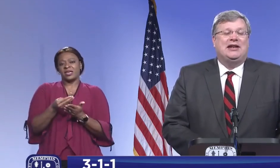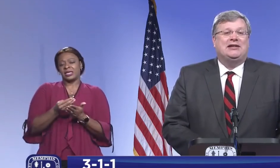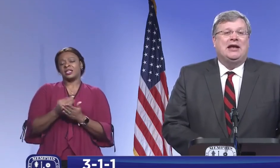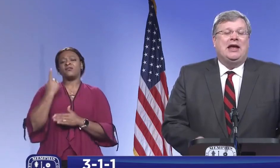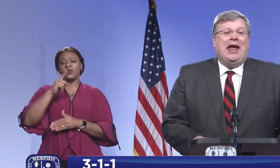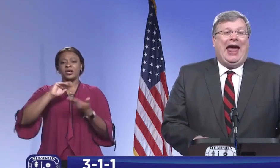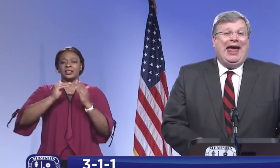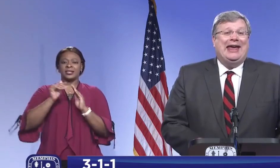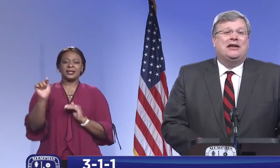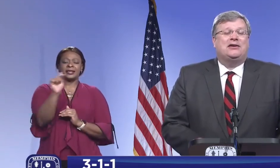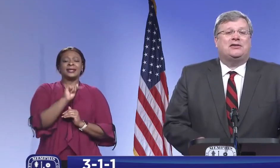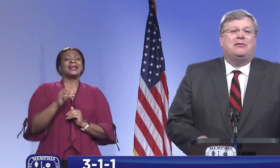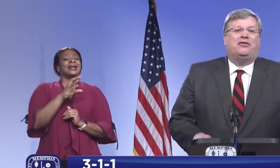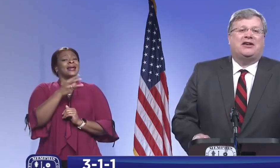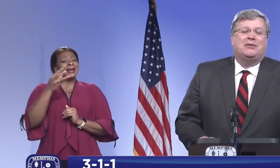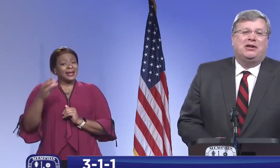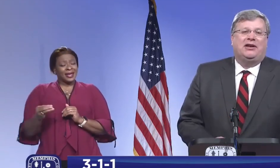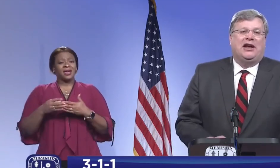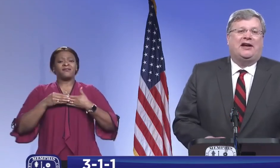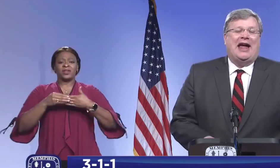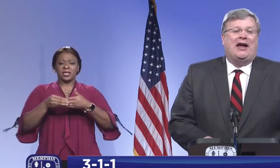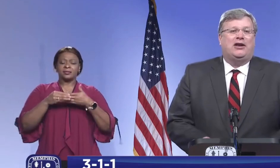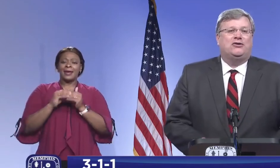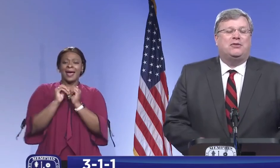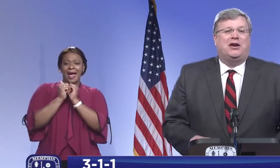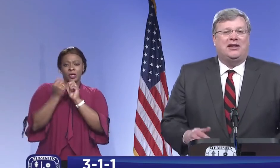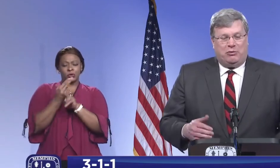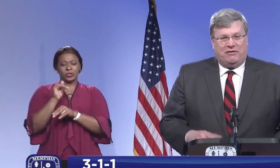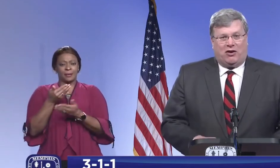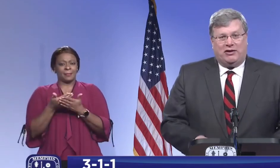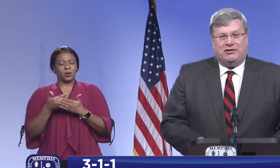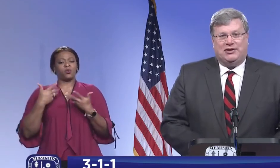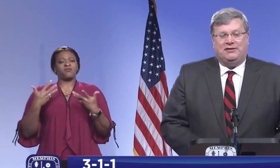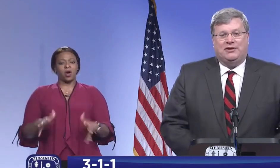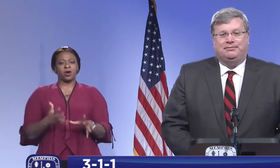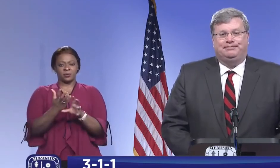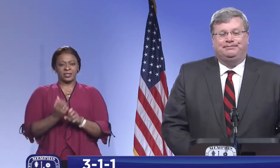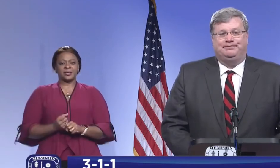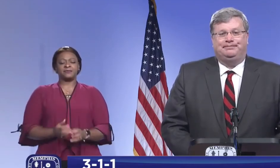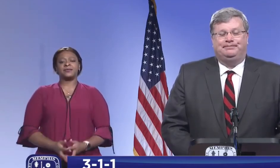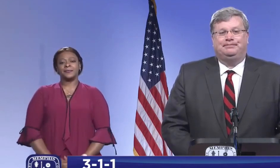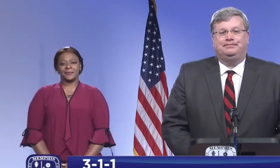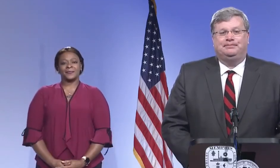cities and some flexibility on how to use the money that we've already received.